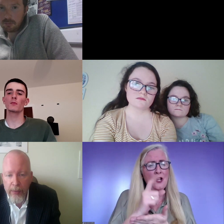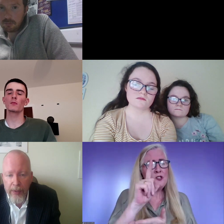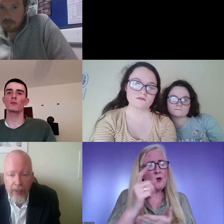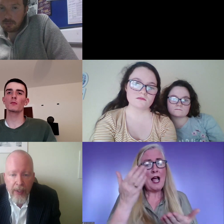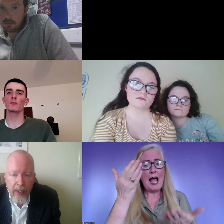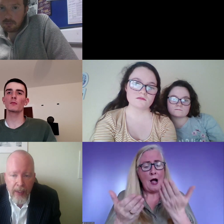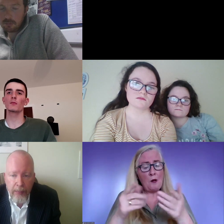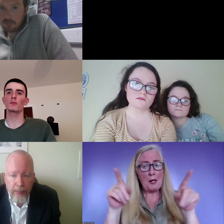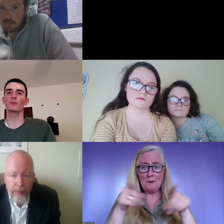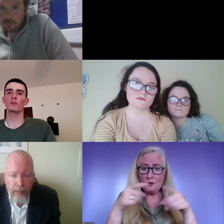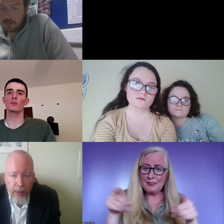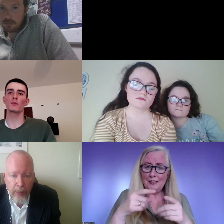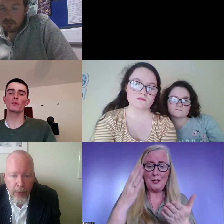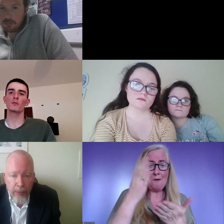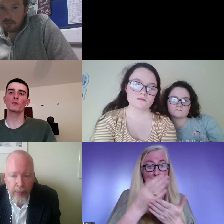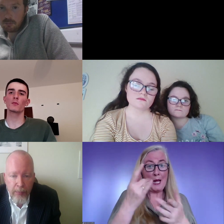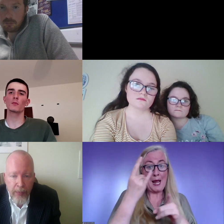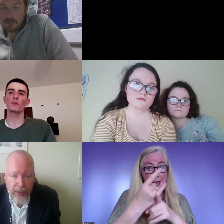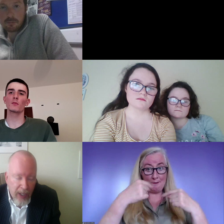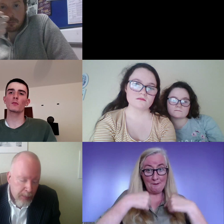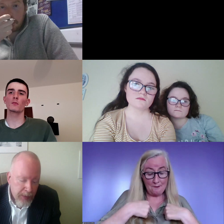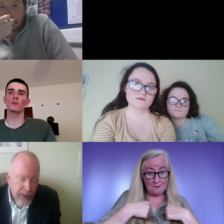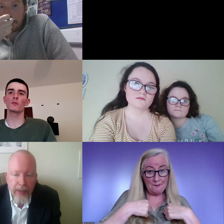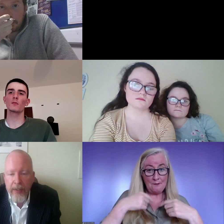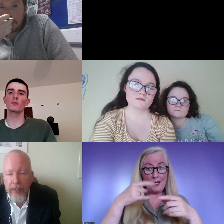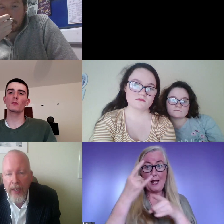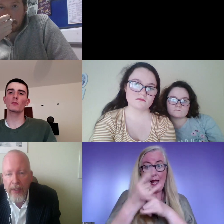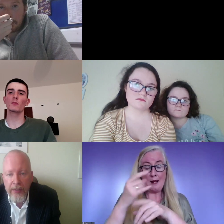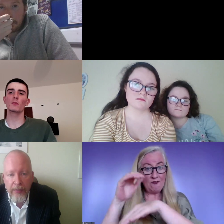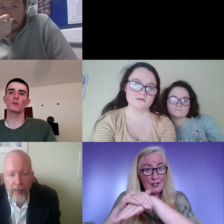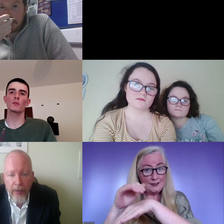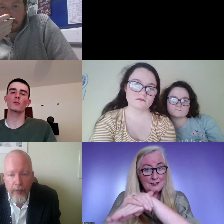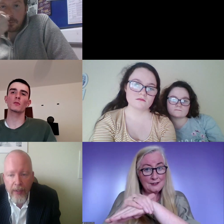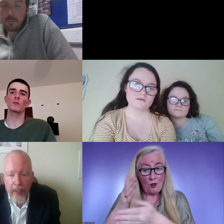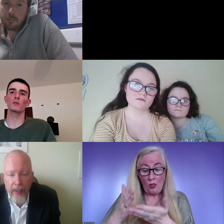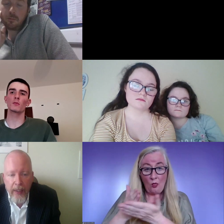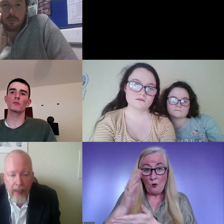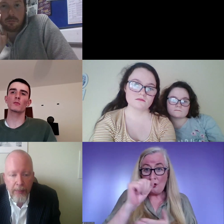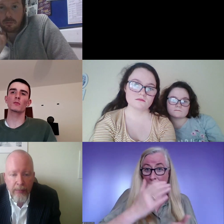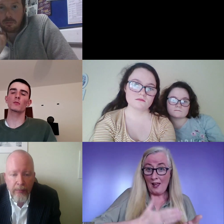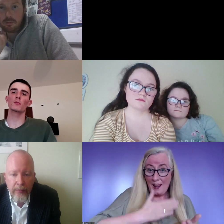get through it? Both in your life, but particularly in the context of COVID.